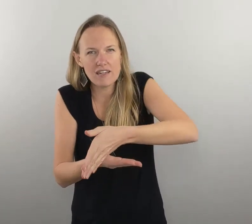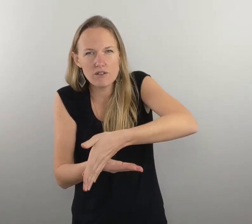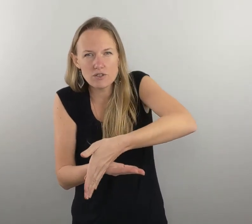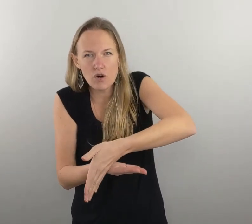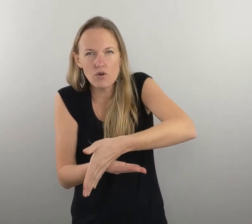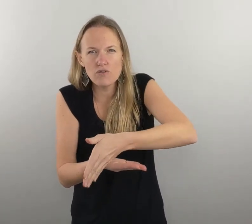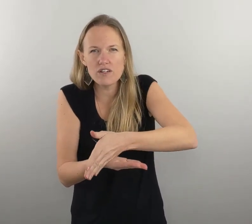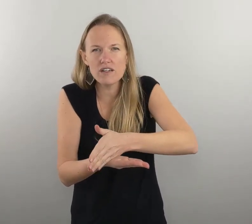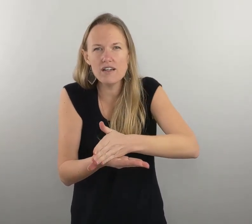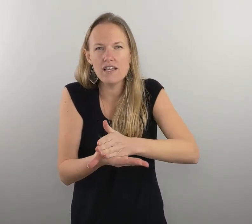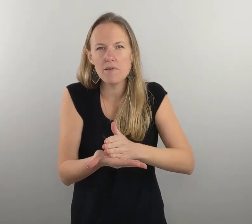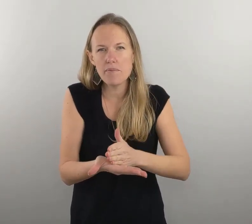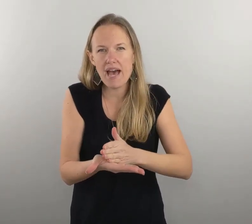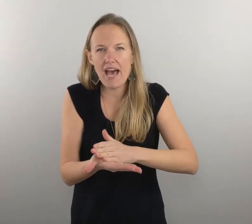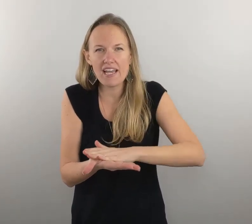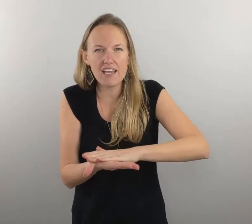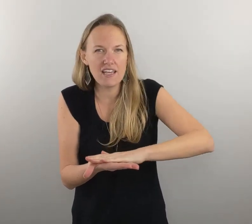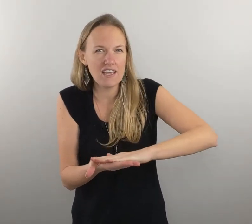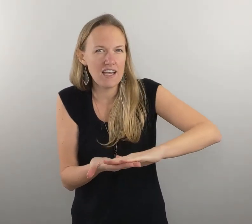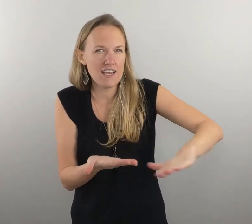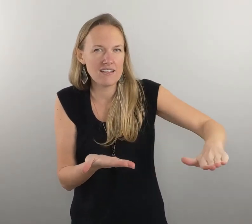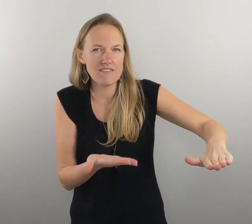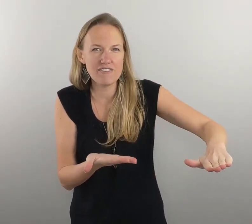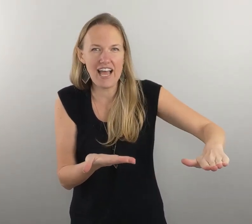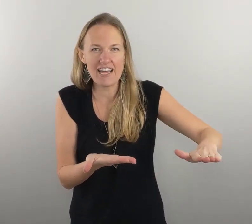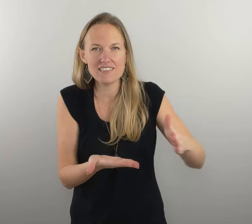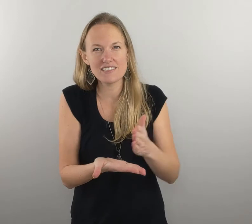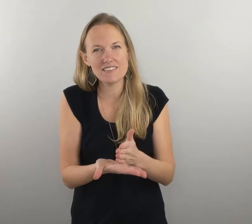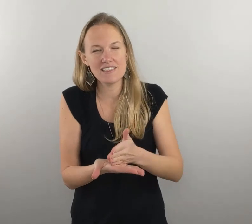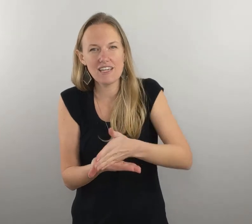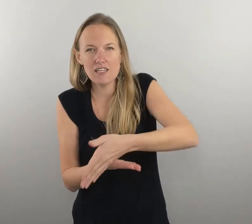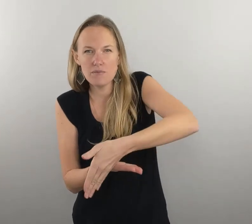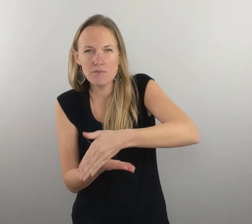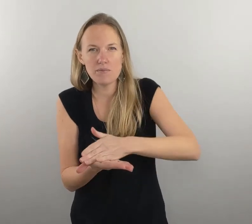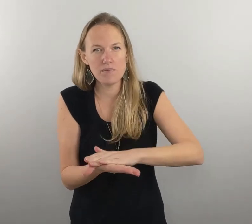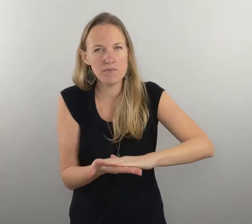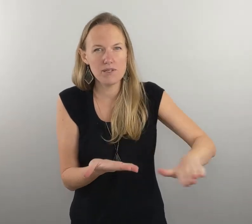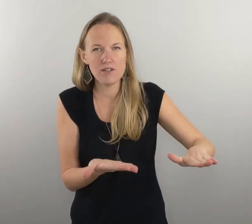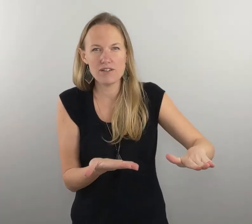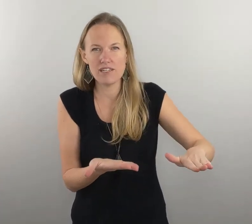goes over, back, and then flat. Okay? Purity.